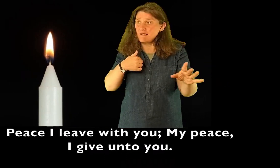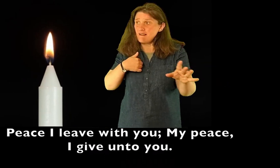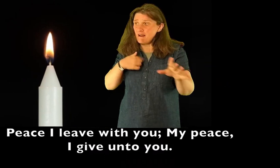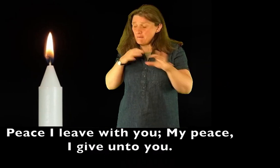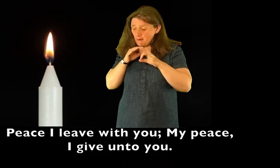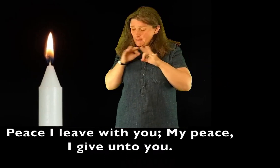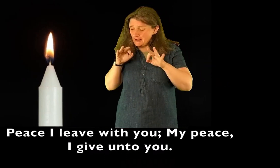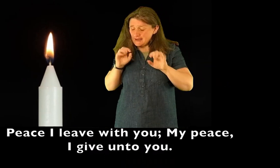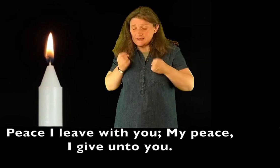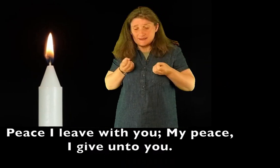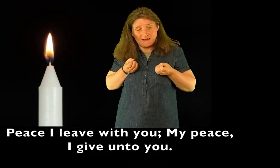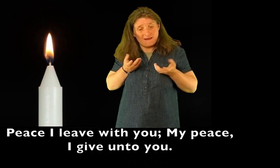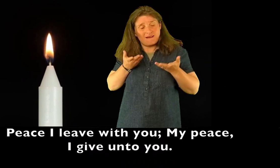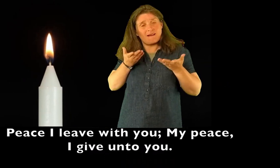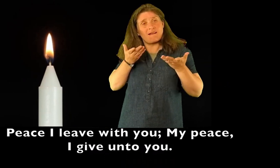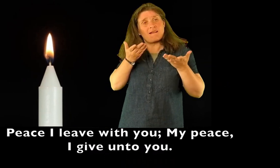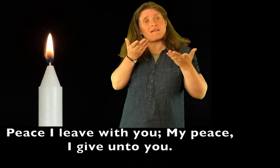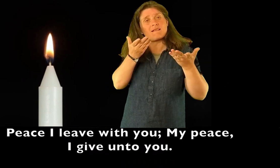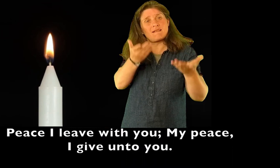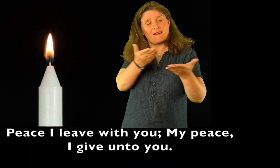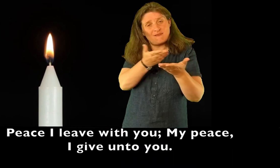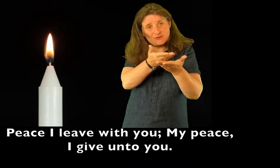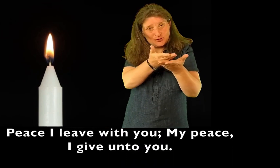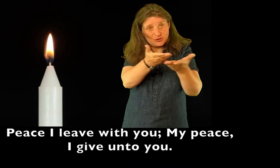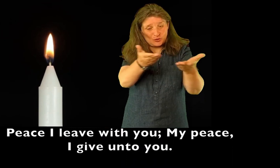I give unto you.